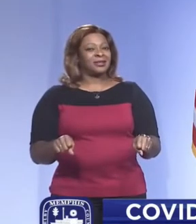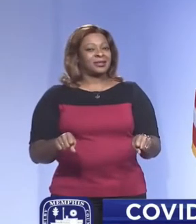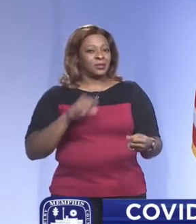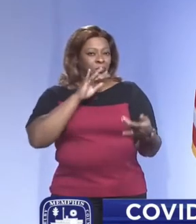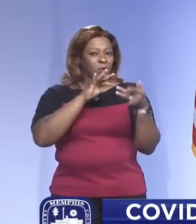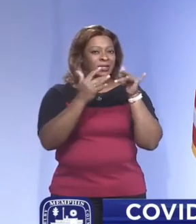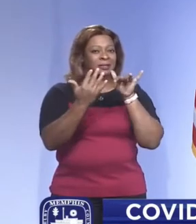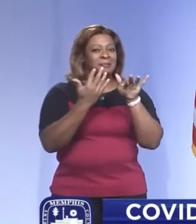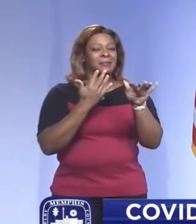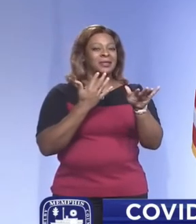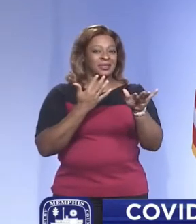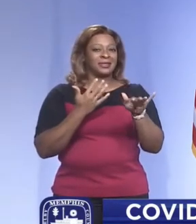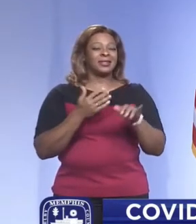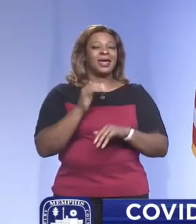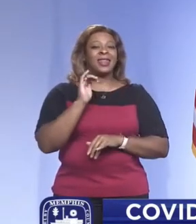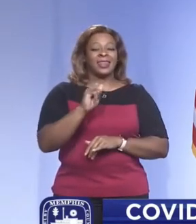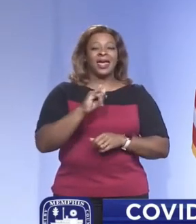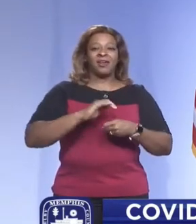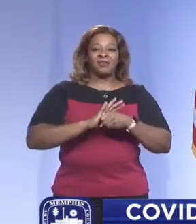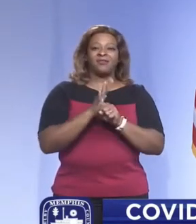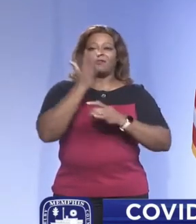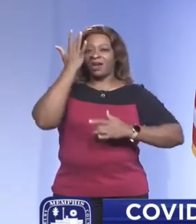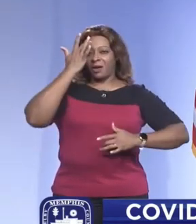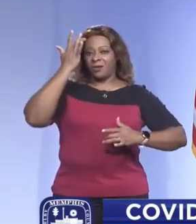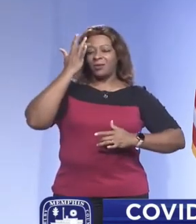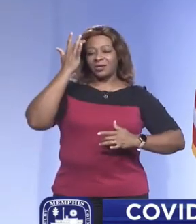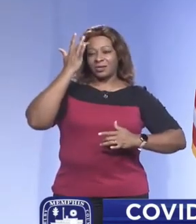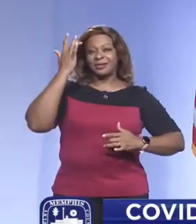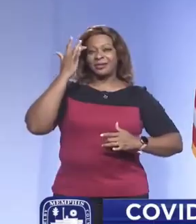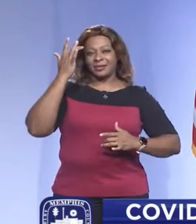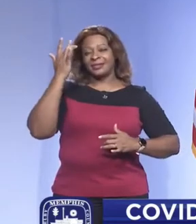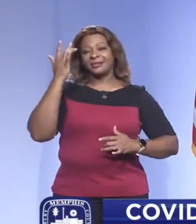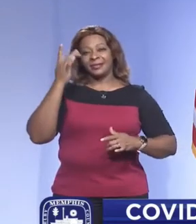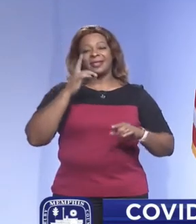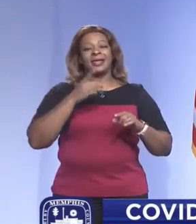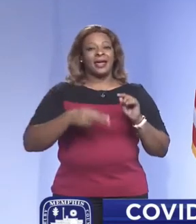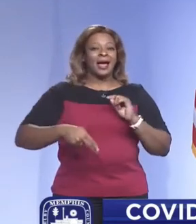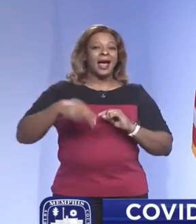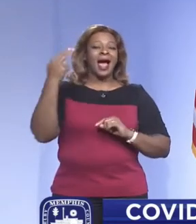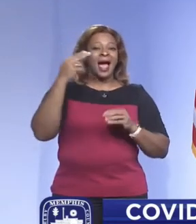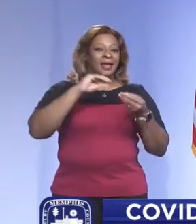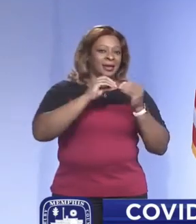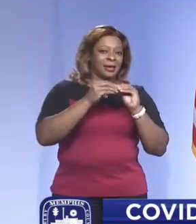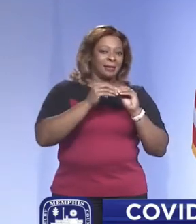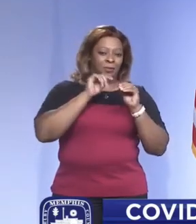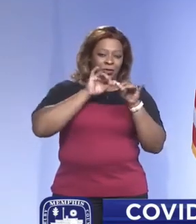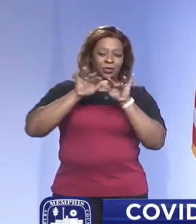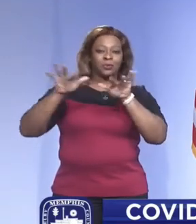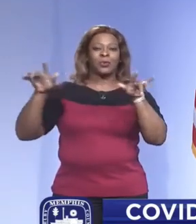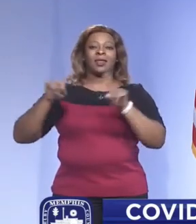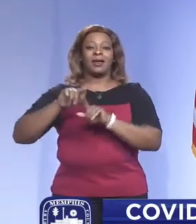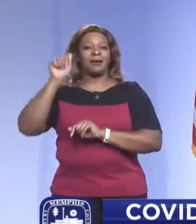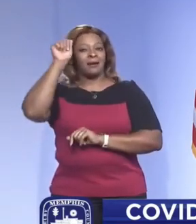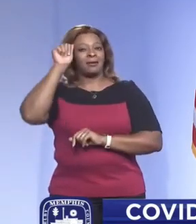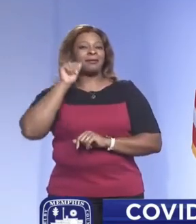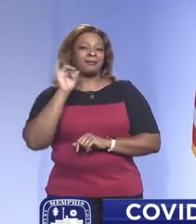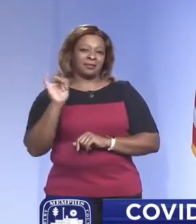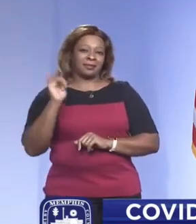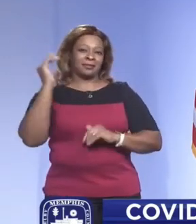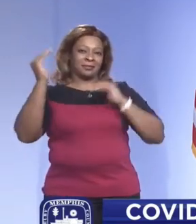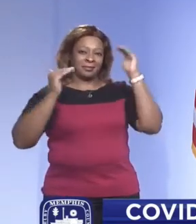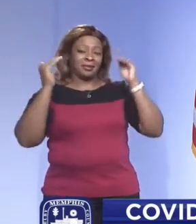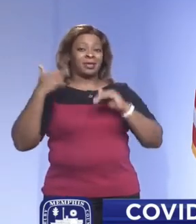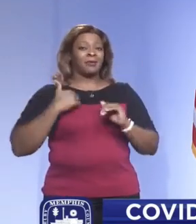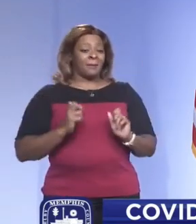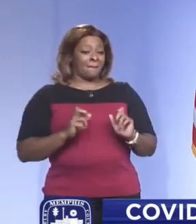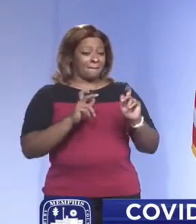transmit the coronavirus at rates just as high as adults. And if we're to return